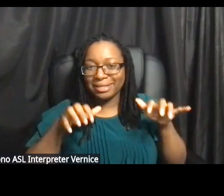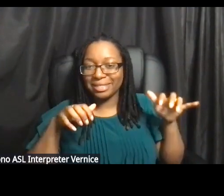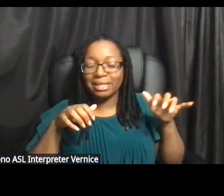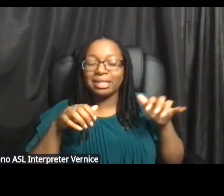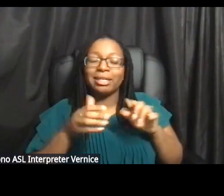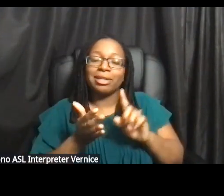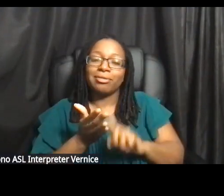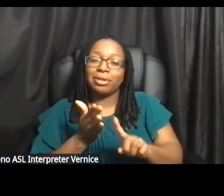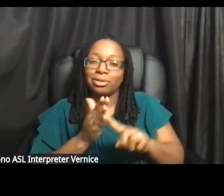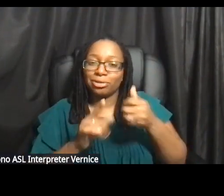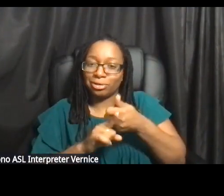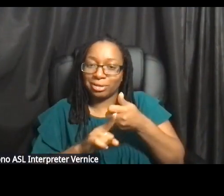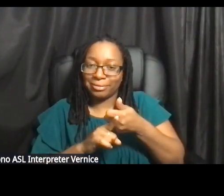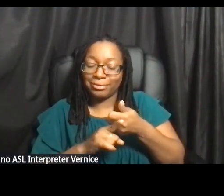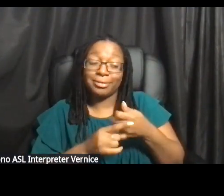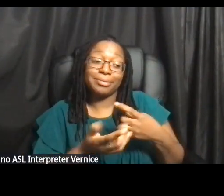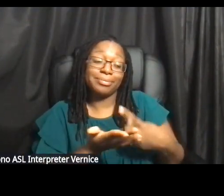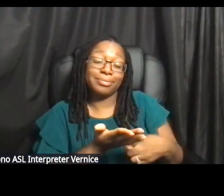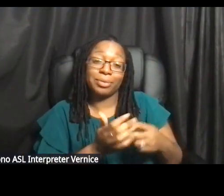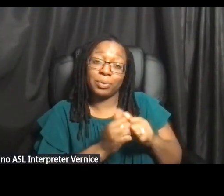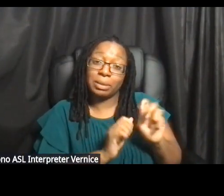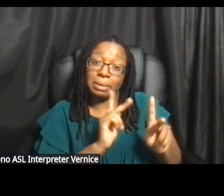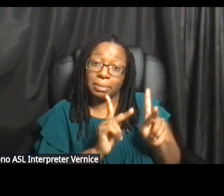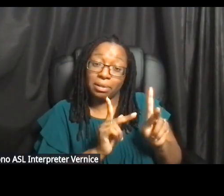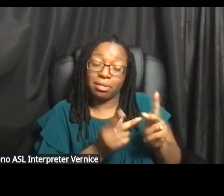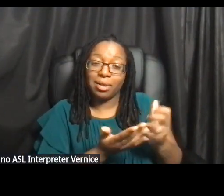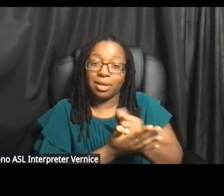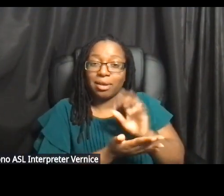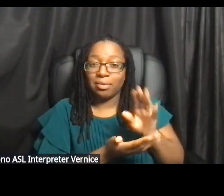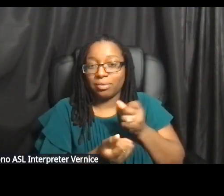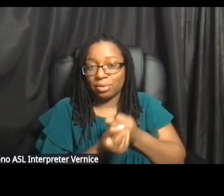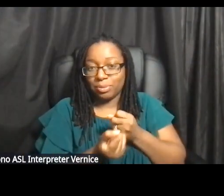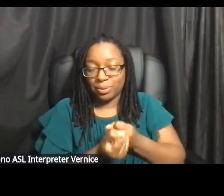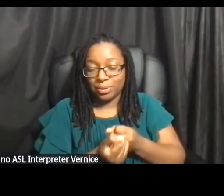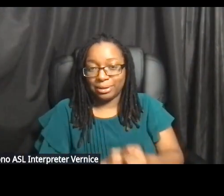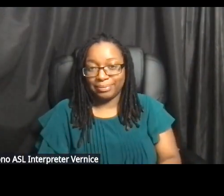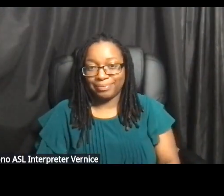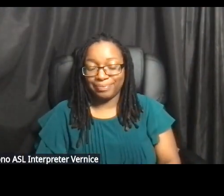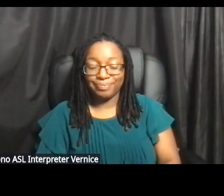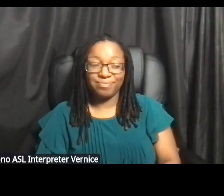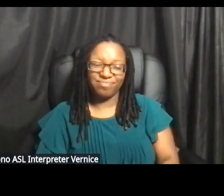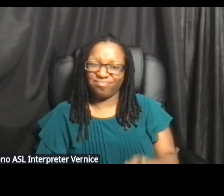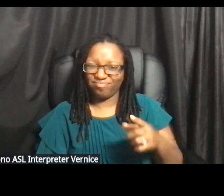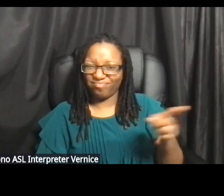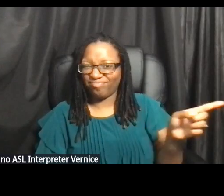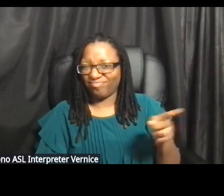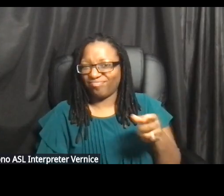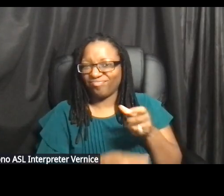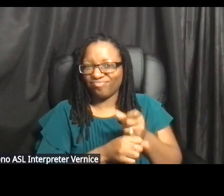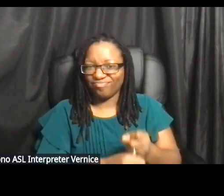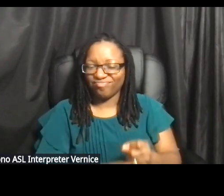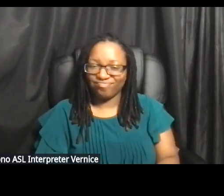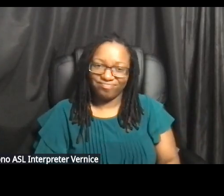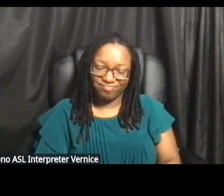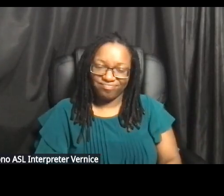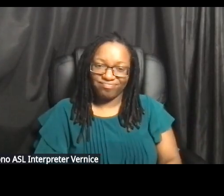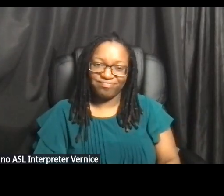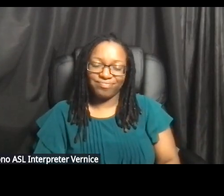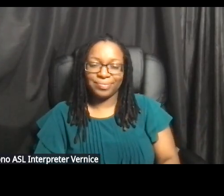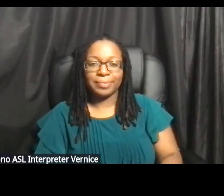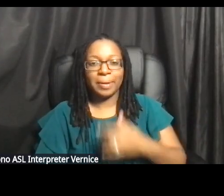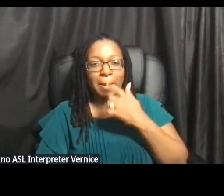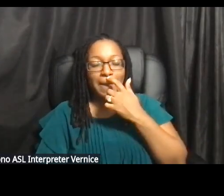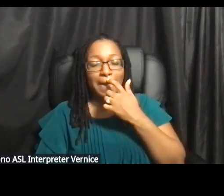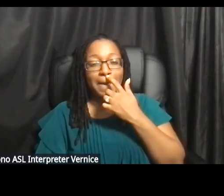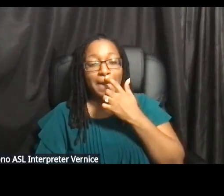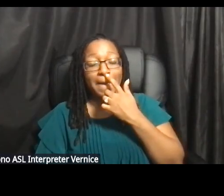people who've been in it. Get support for that from people you trust. So first, digitally. If you